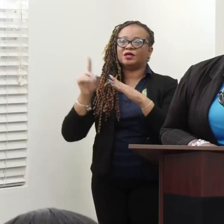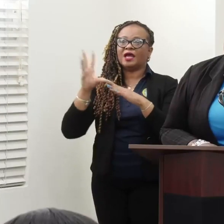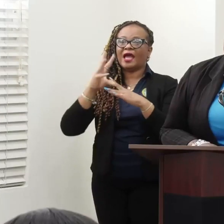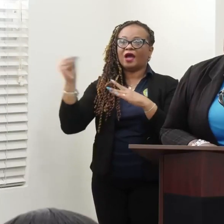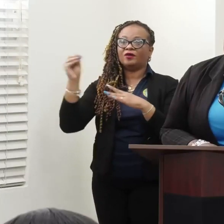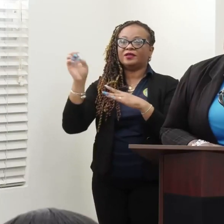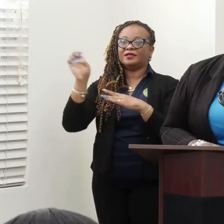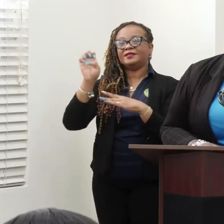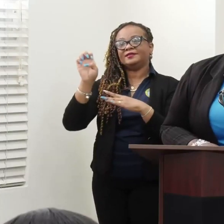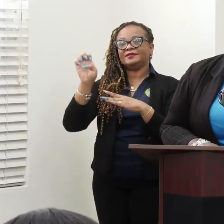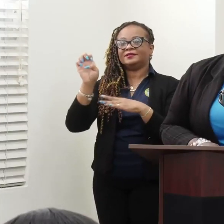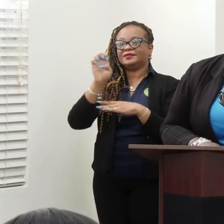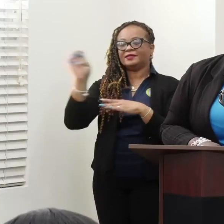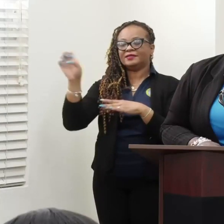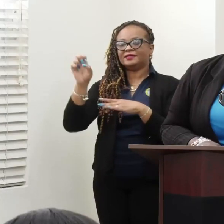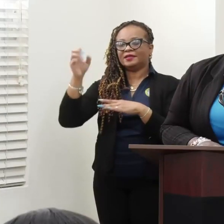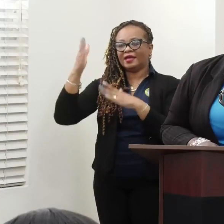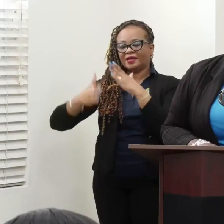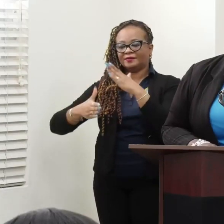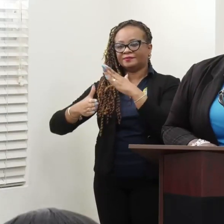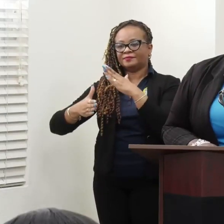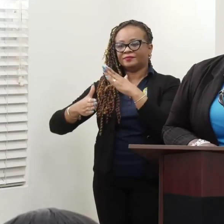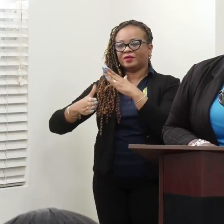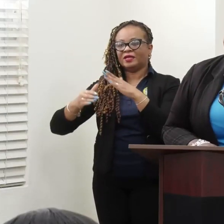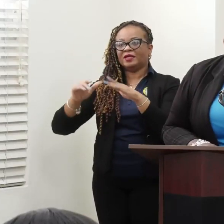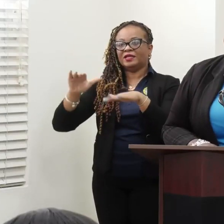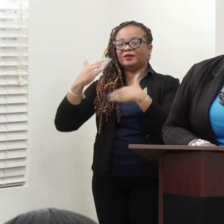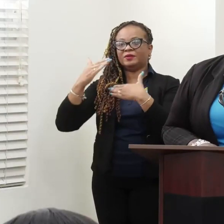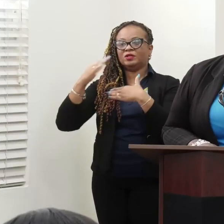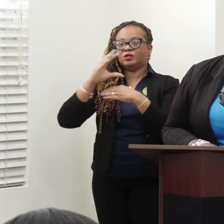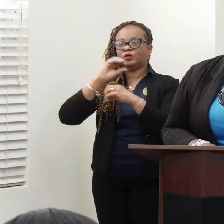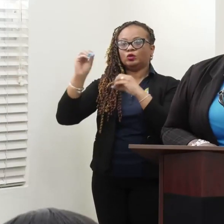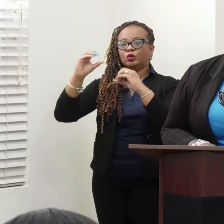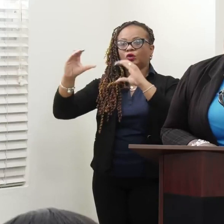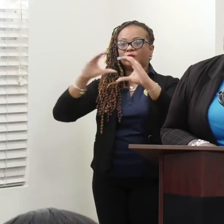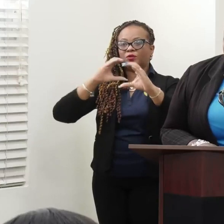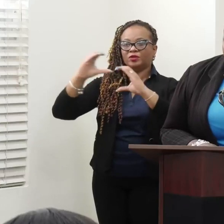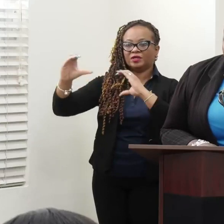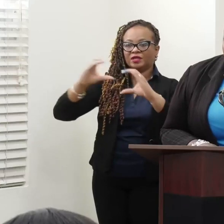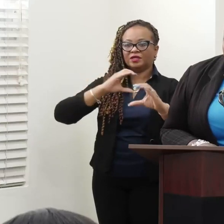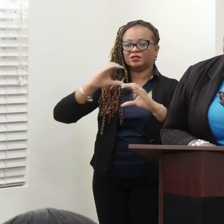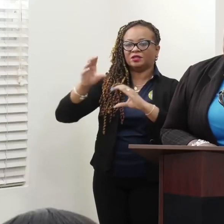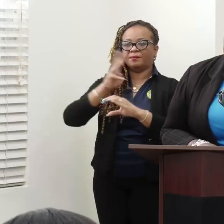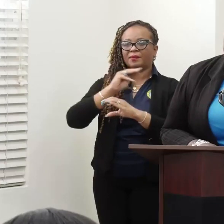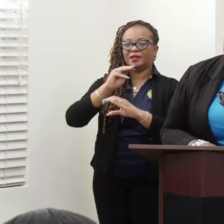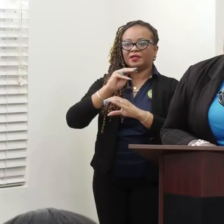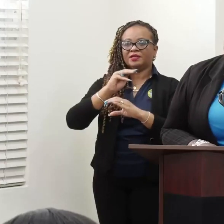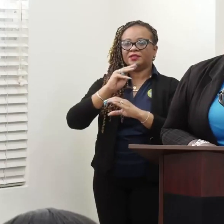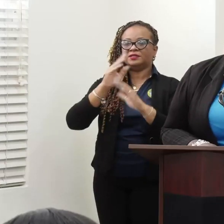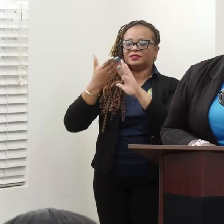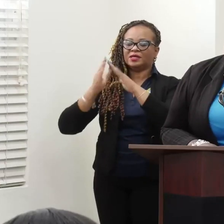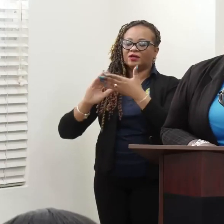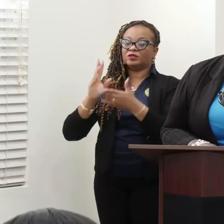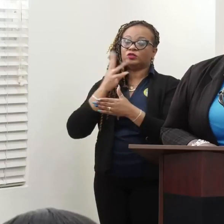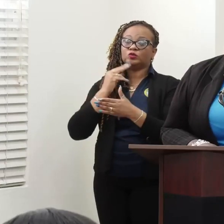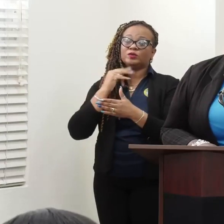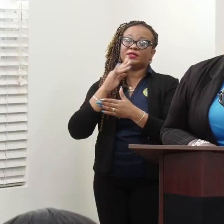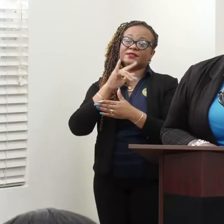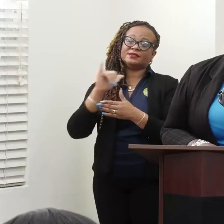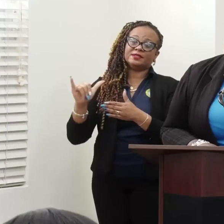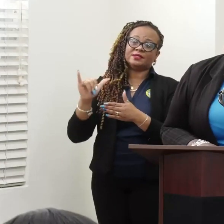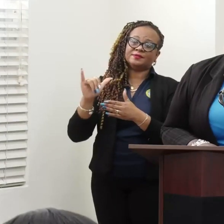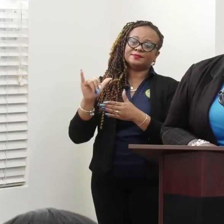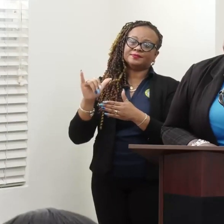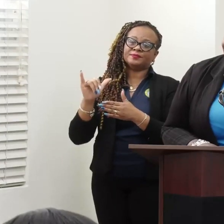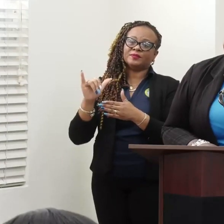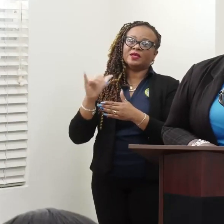Eastern Grand Bahama. Due to the weather condition, there is limited to no communication in McLeanstown and Swedenski. In some part of the